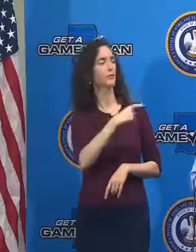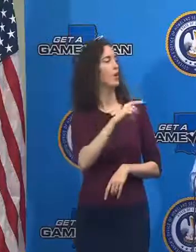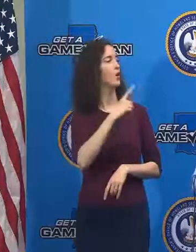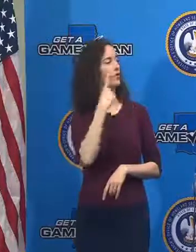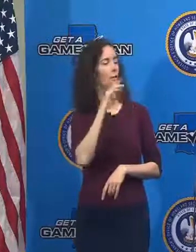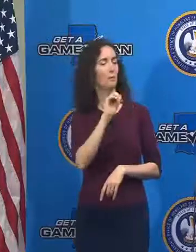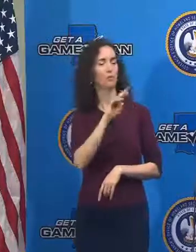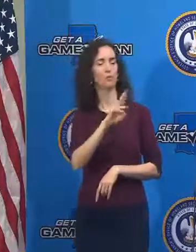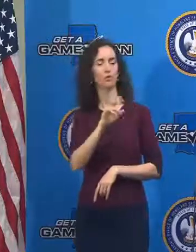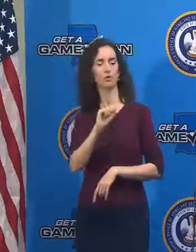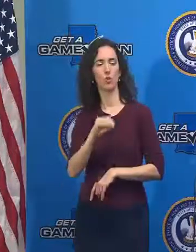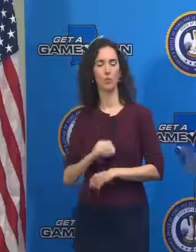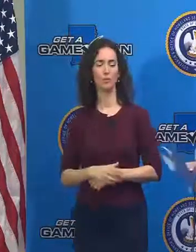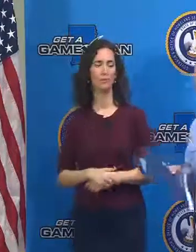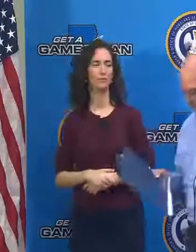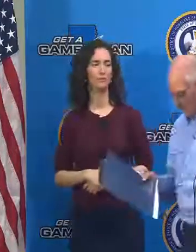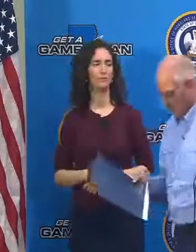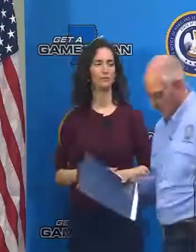Okay.